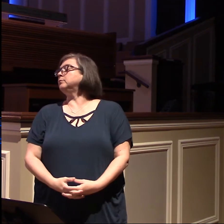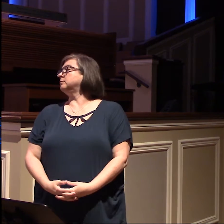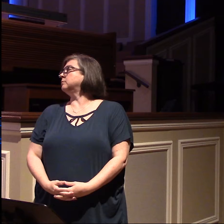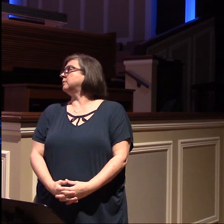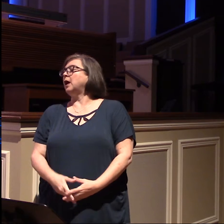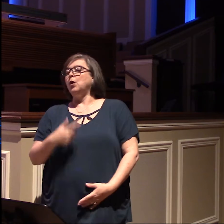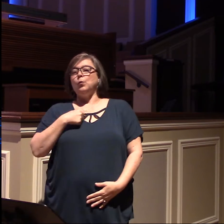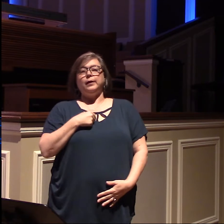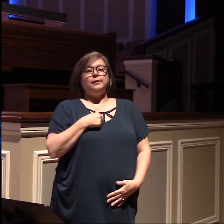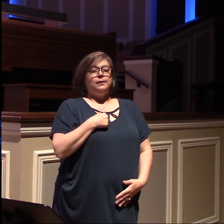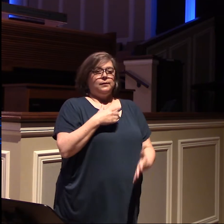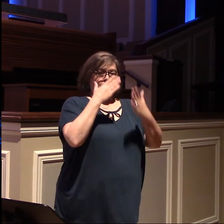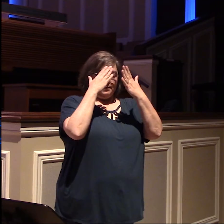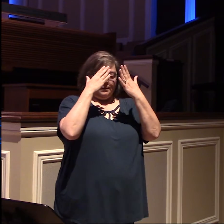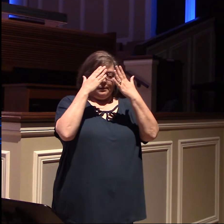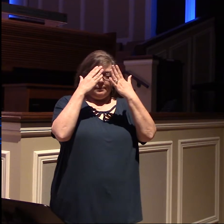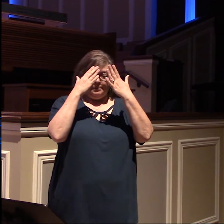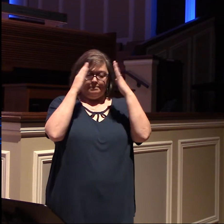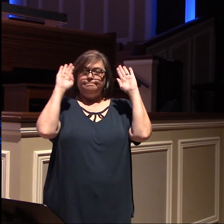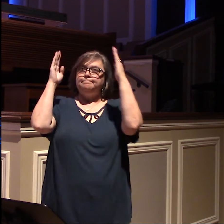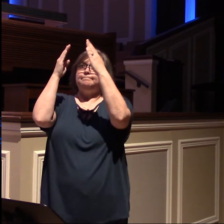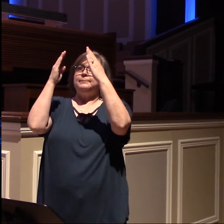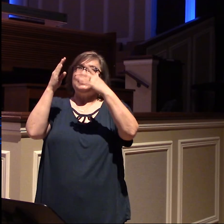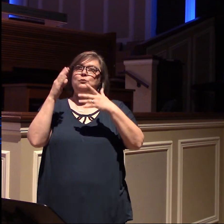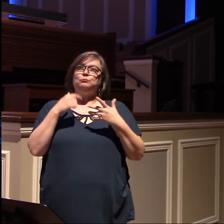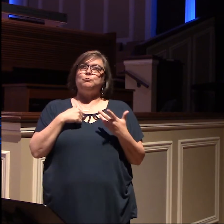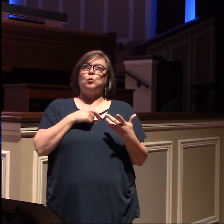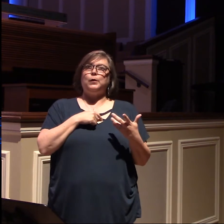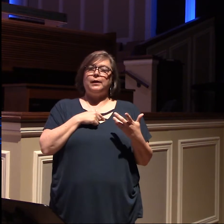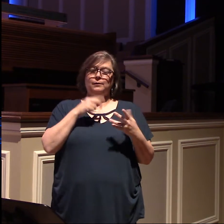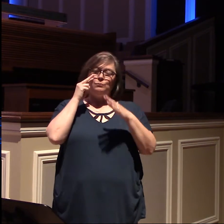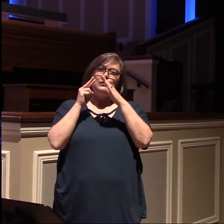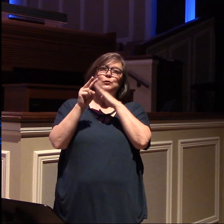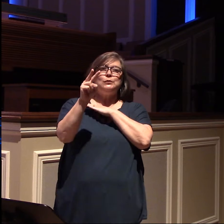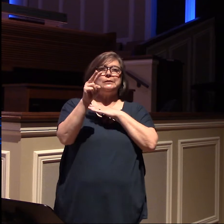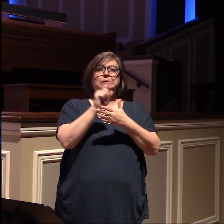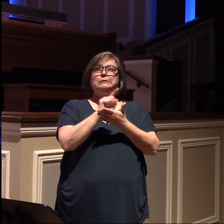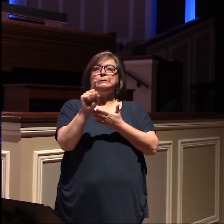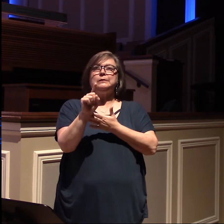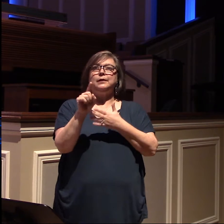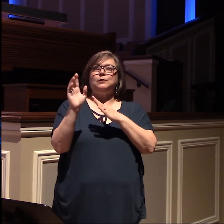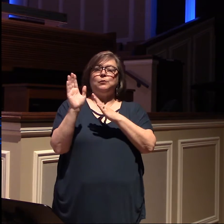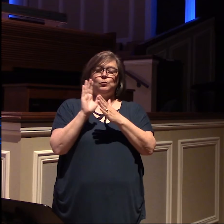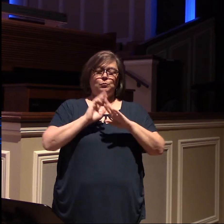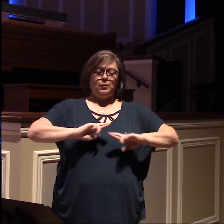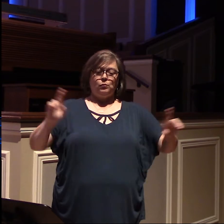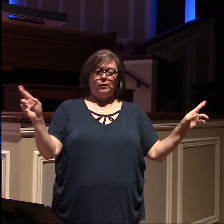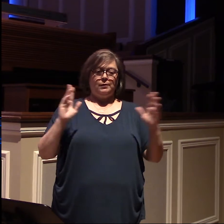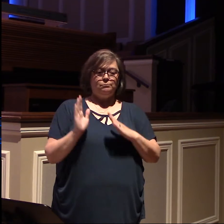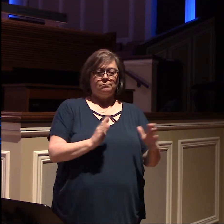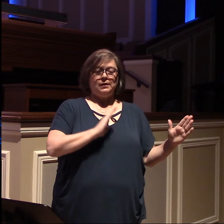of the busyness of the week, the things that we've got coming up this next week, the things that we've got today. Let's clear it out so that we